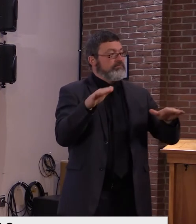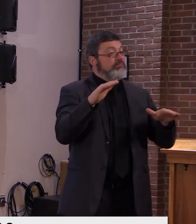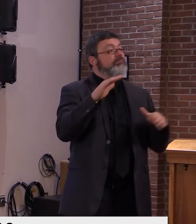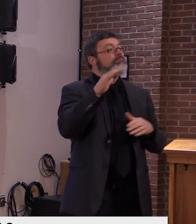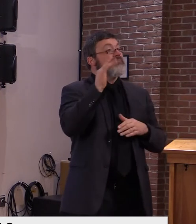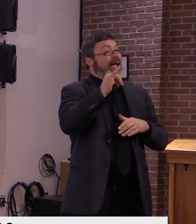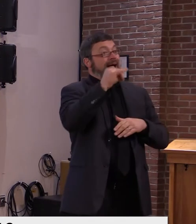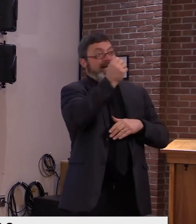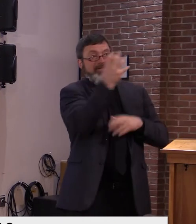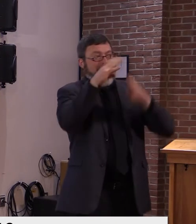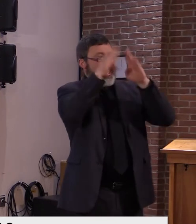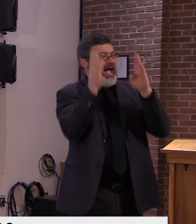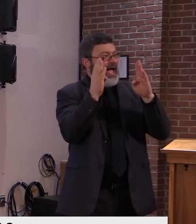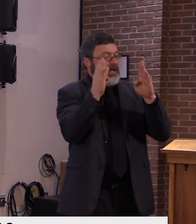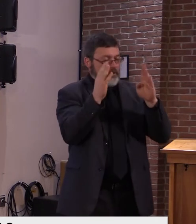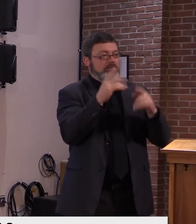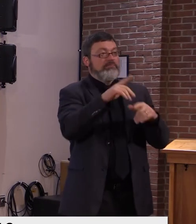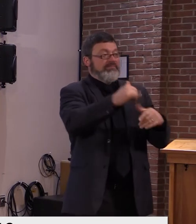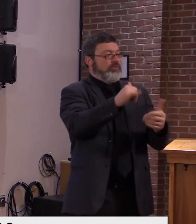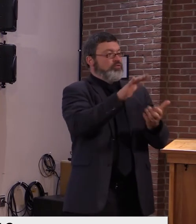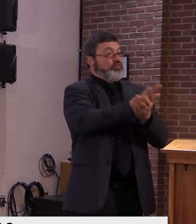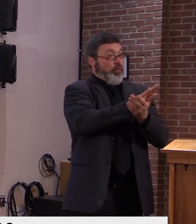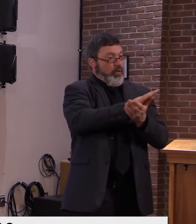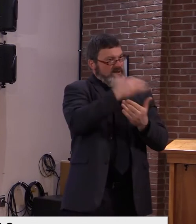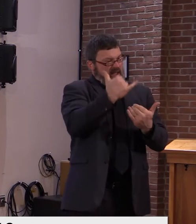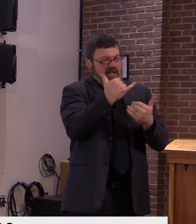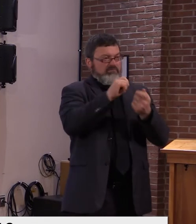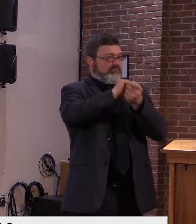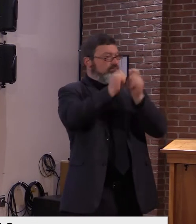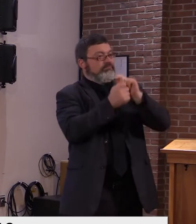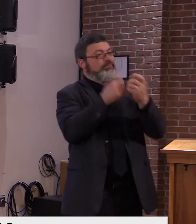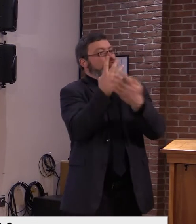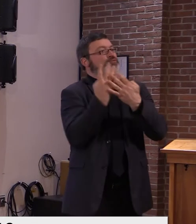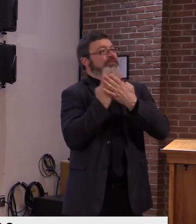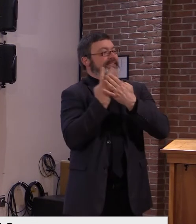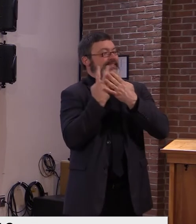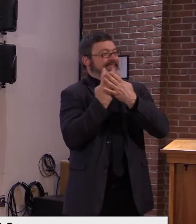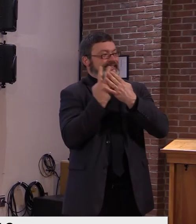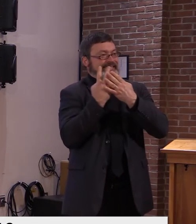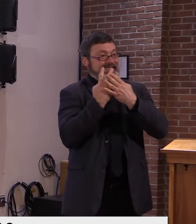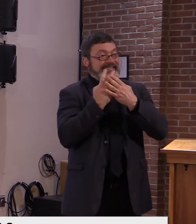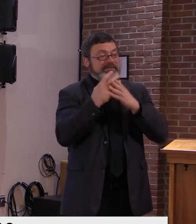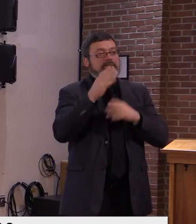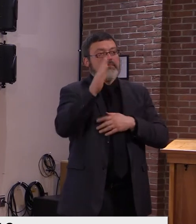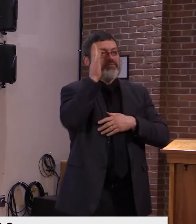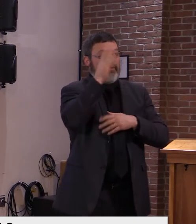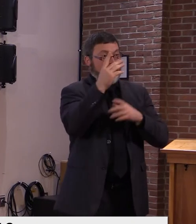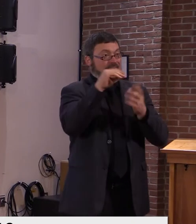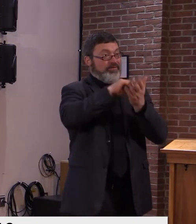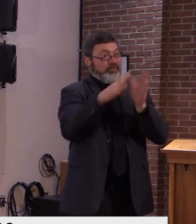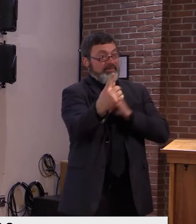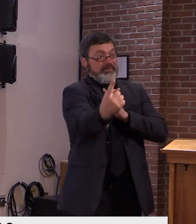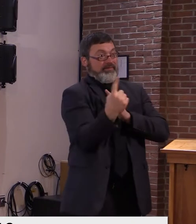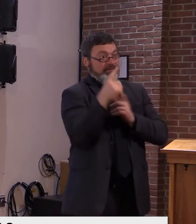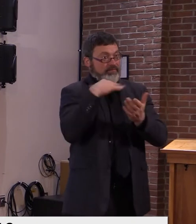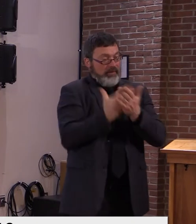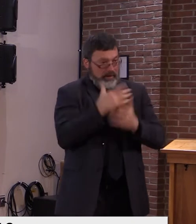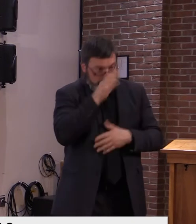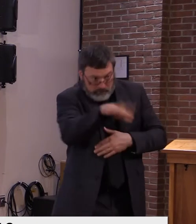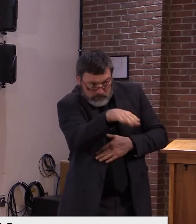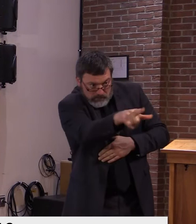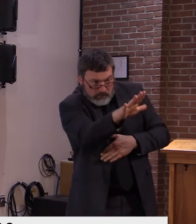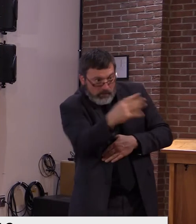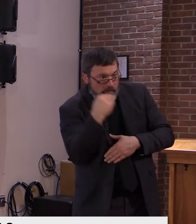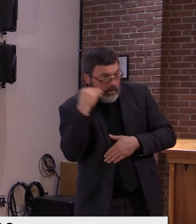also allows schools to exclude students and staff who have participated in such gatherings from attending school in person until they have satisfied